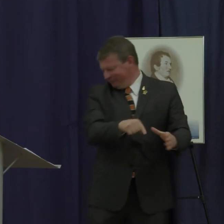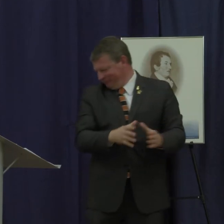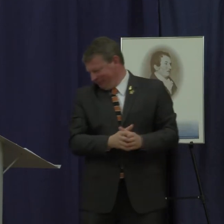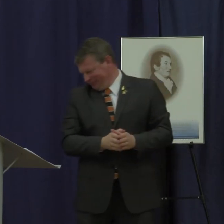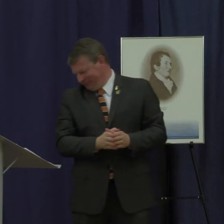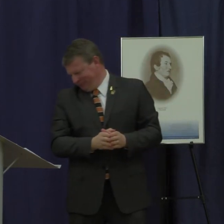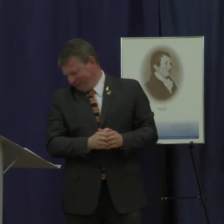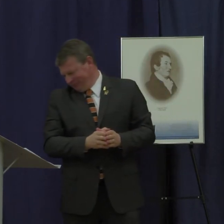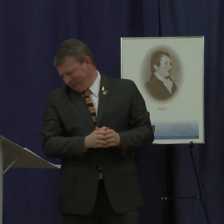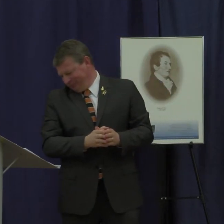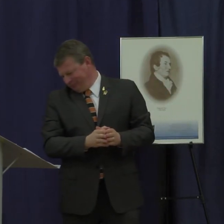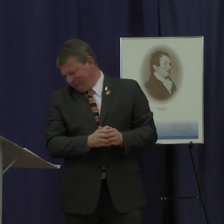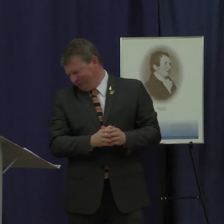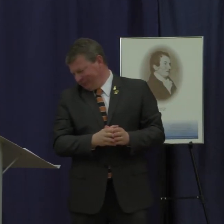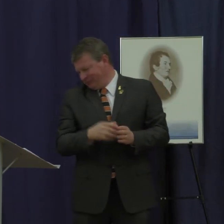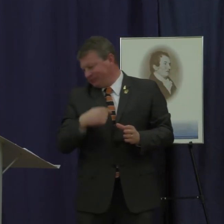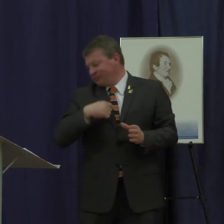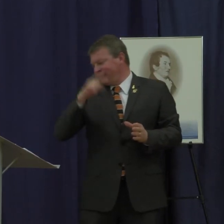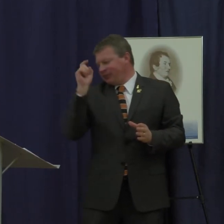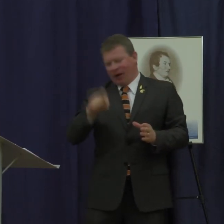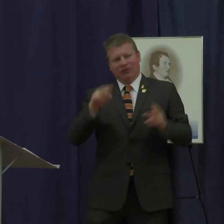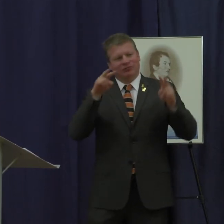the laying of a cornerstone.